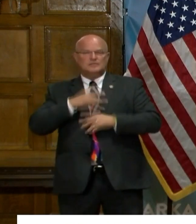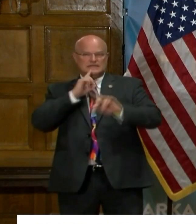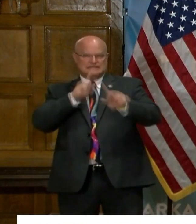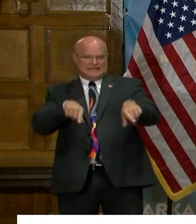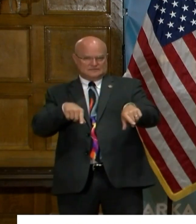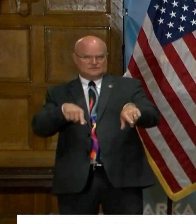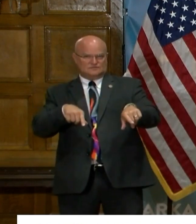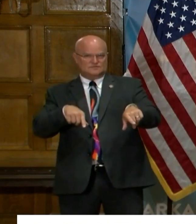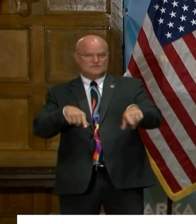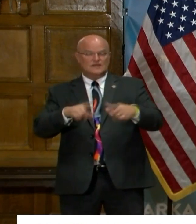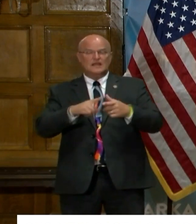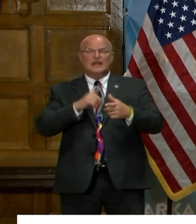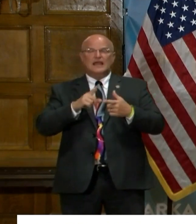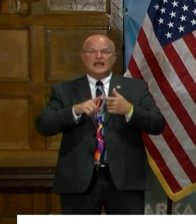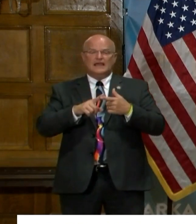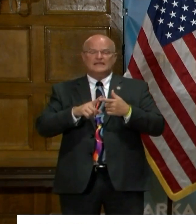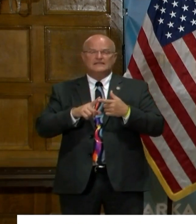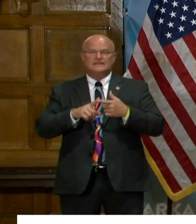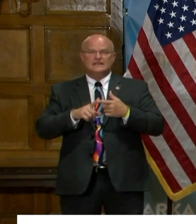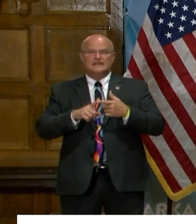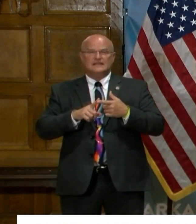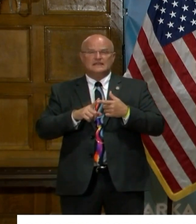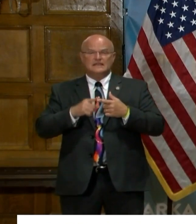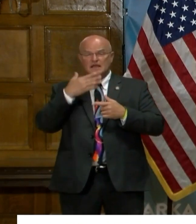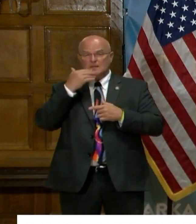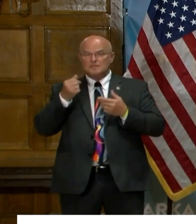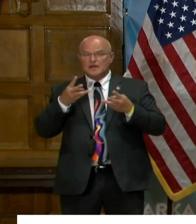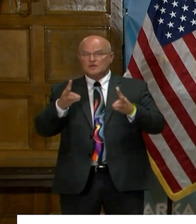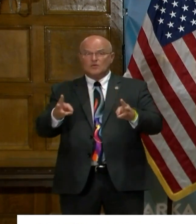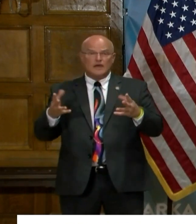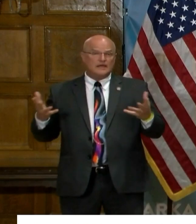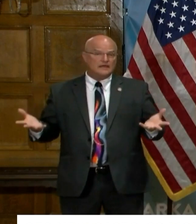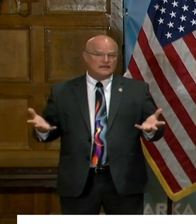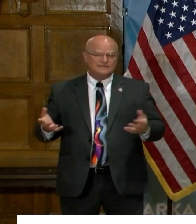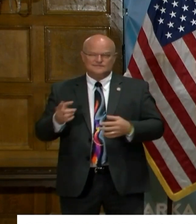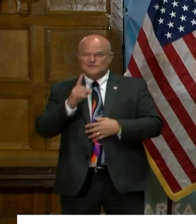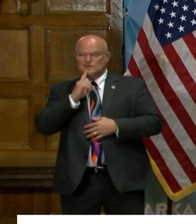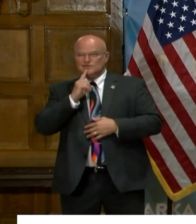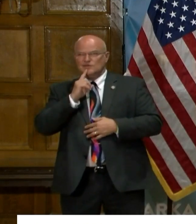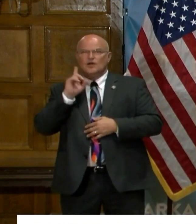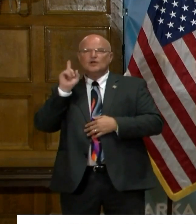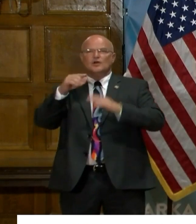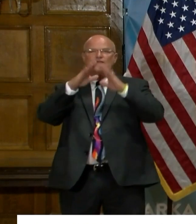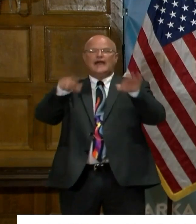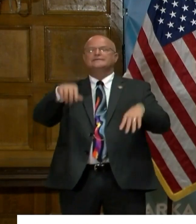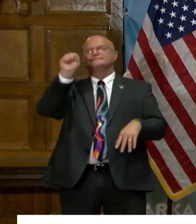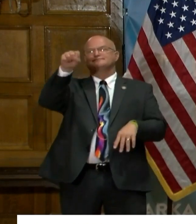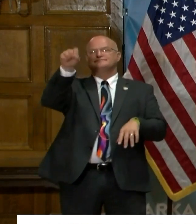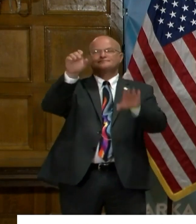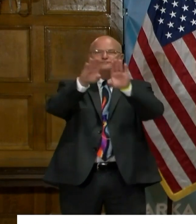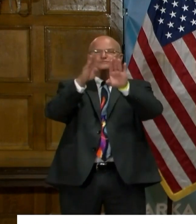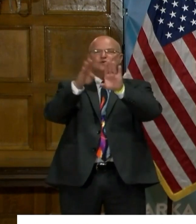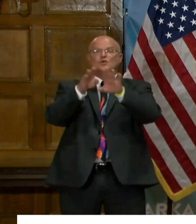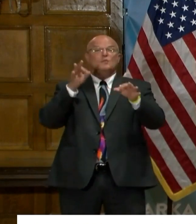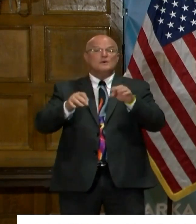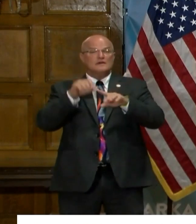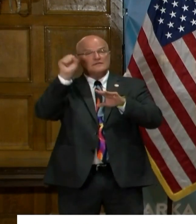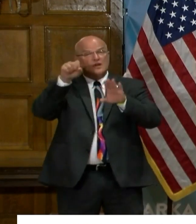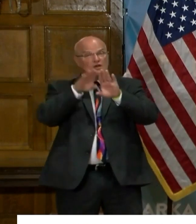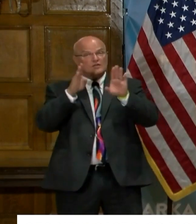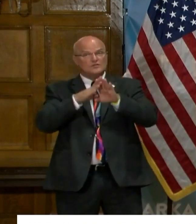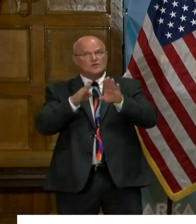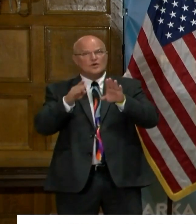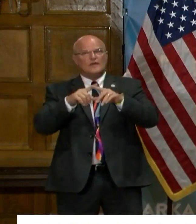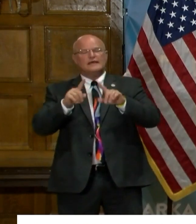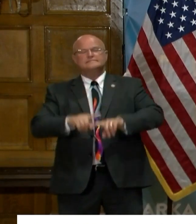a call. And then finally, is there a better way to do it? Sure, go knock on the door. But if you go knock on the door,